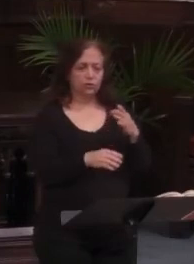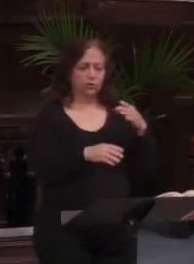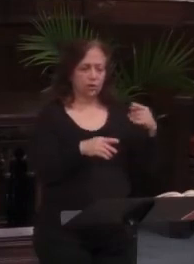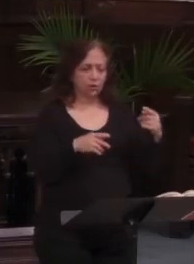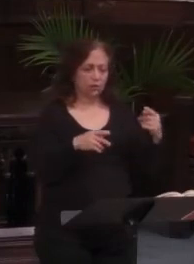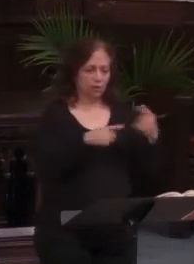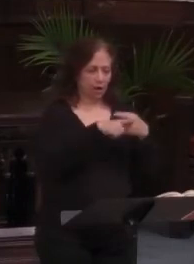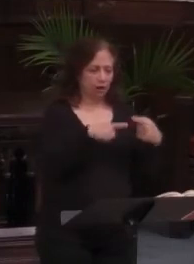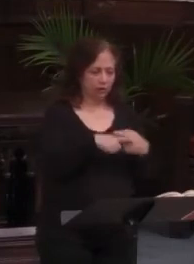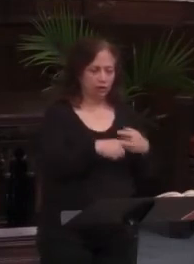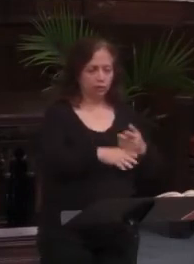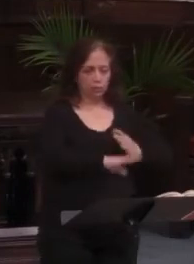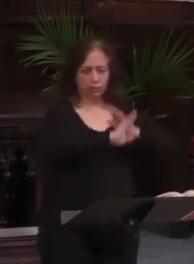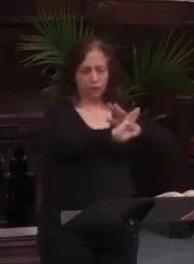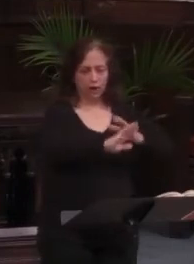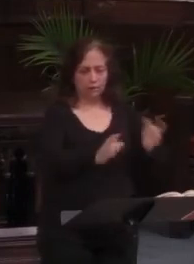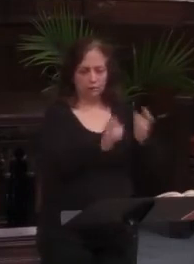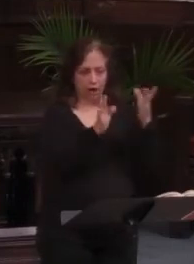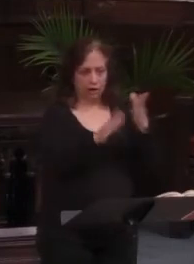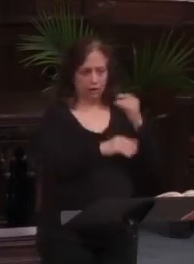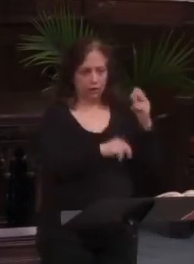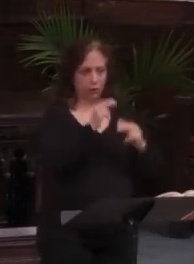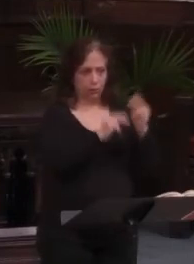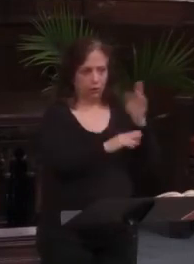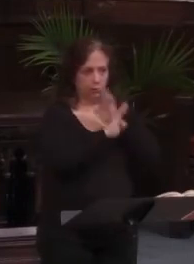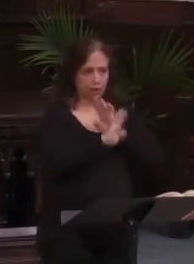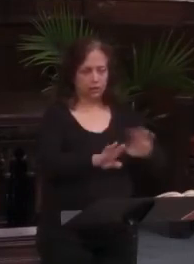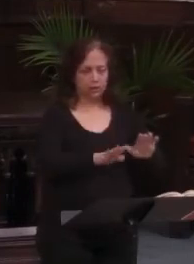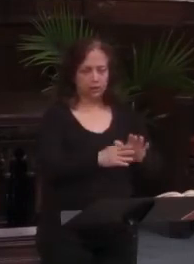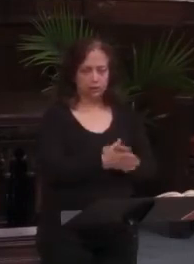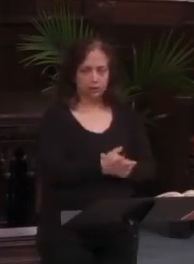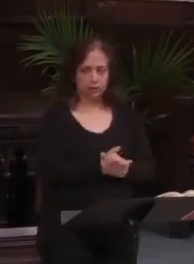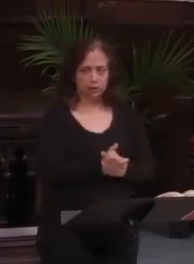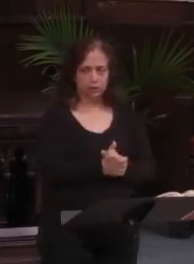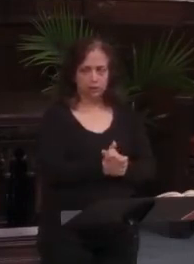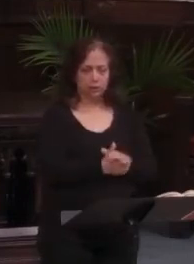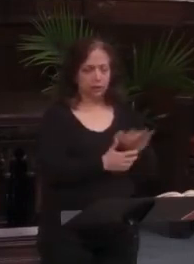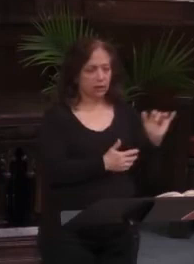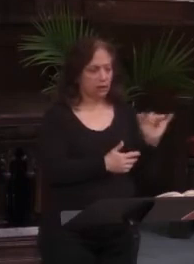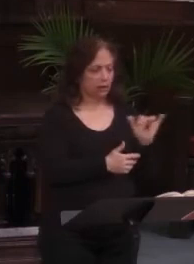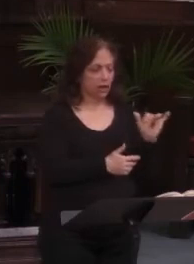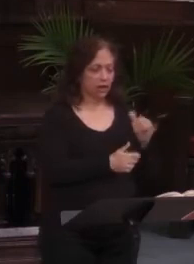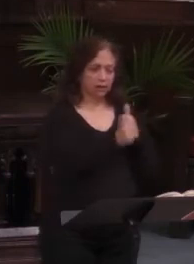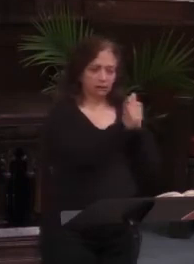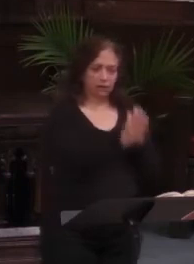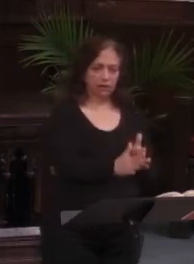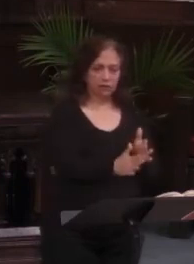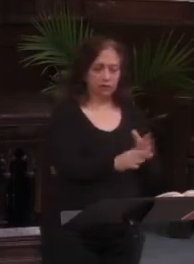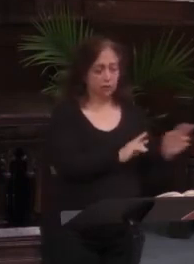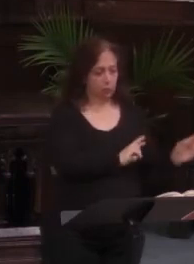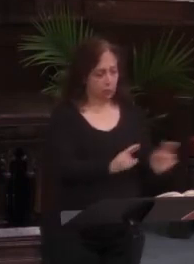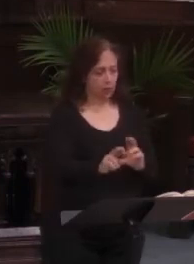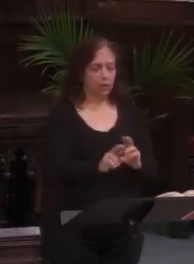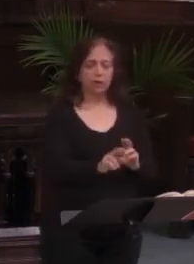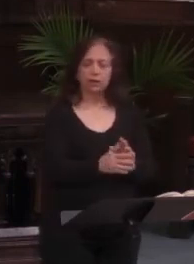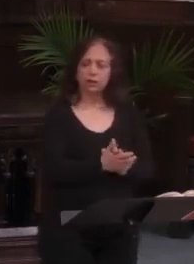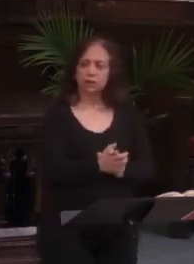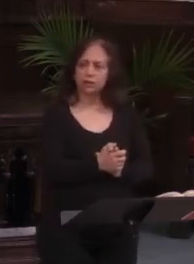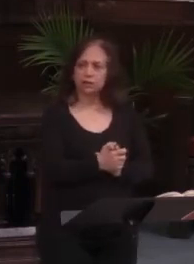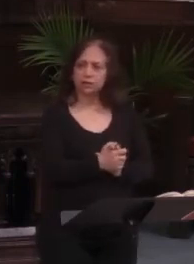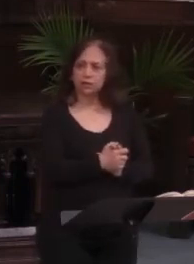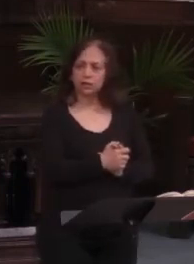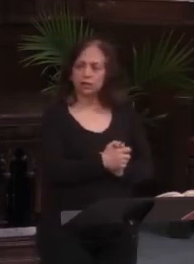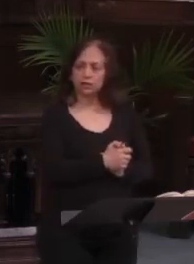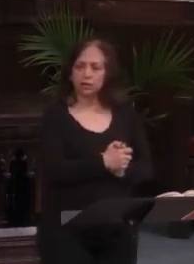prevent violence and to build peace. Like these disciples, these residents, kids